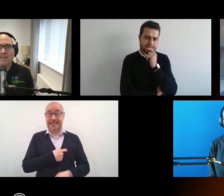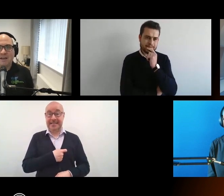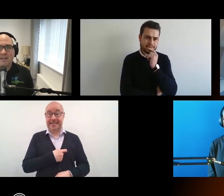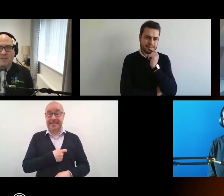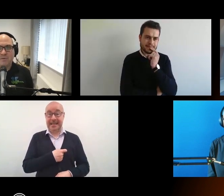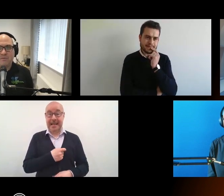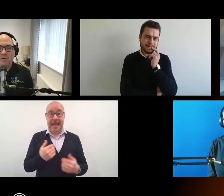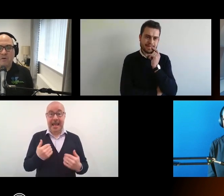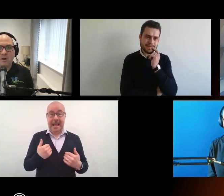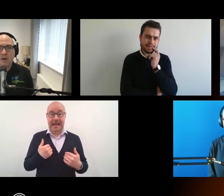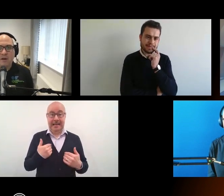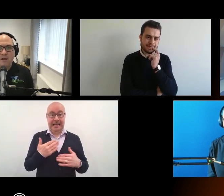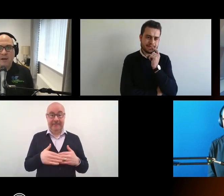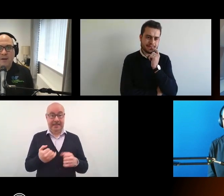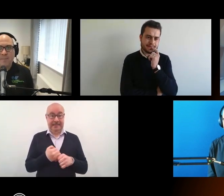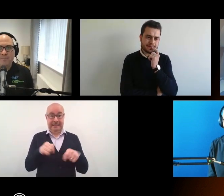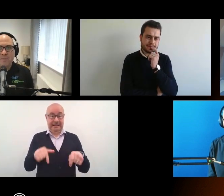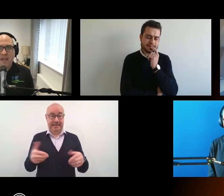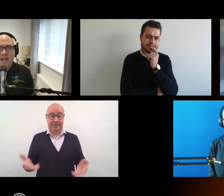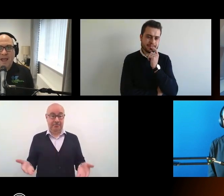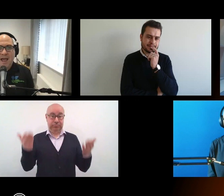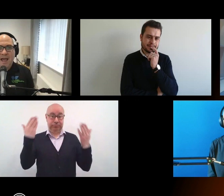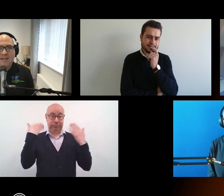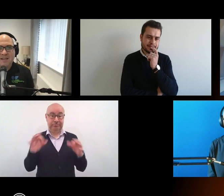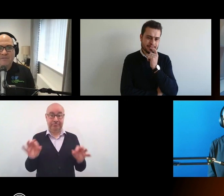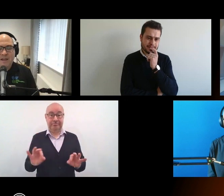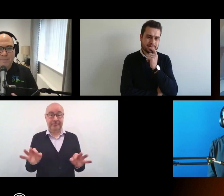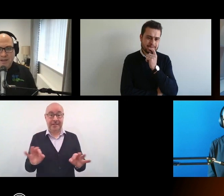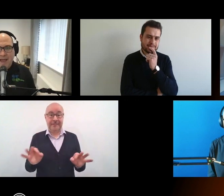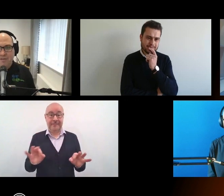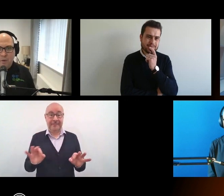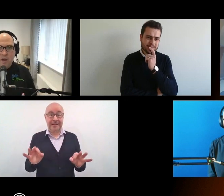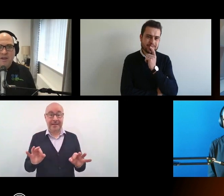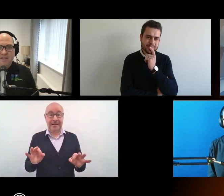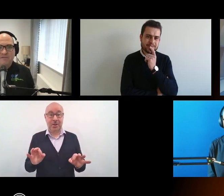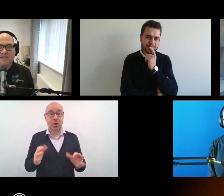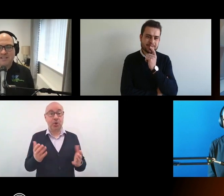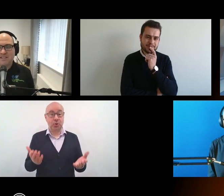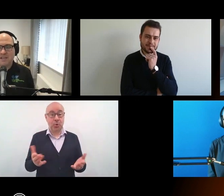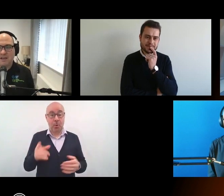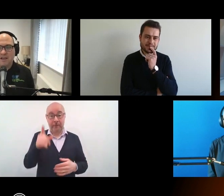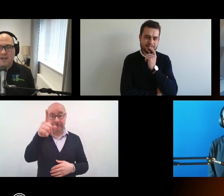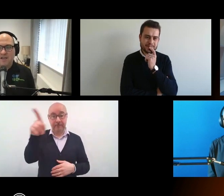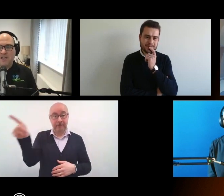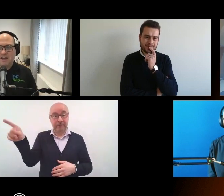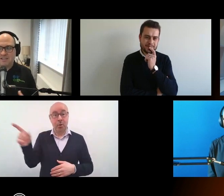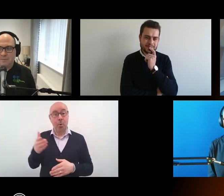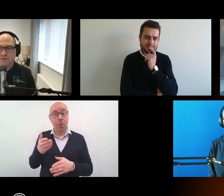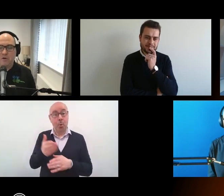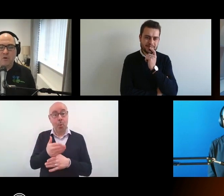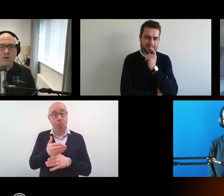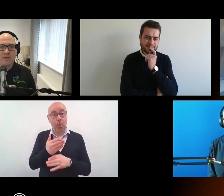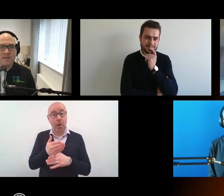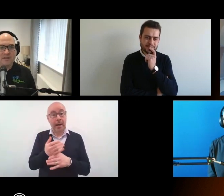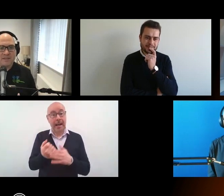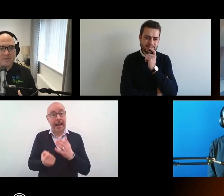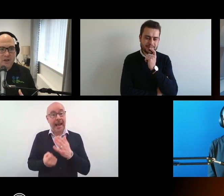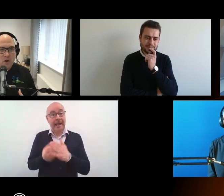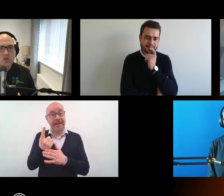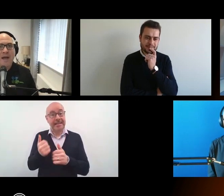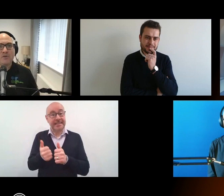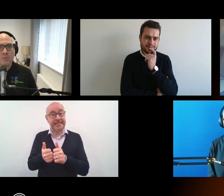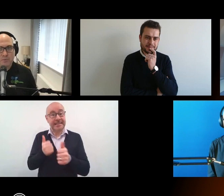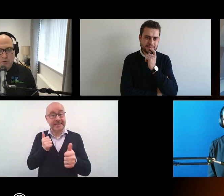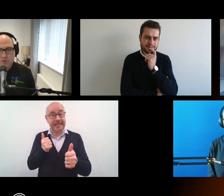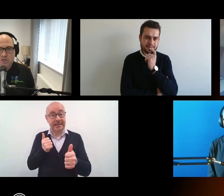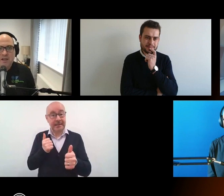done anything like this before. And if anybody out there working in the event sector has shared a similar thought where they're